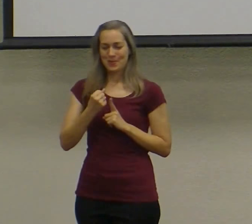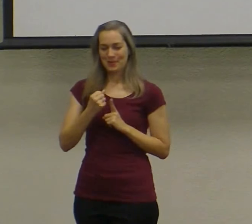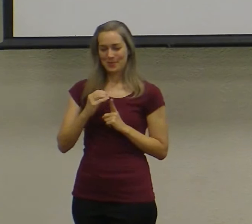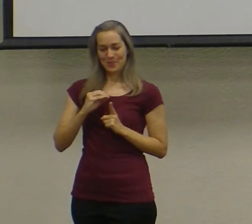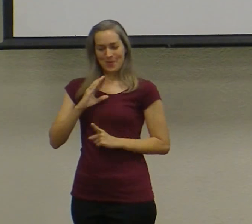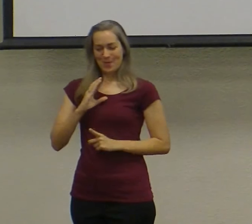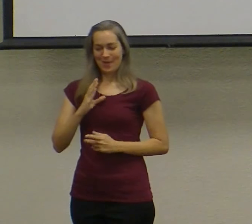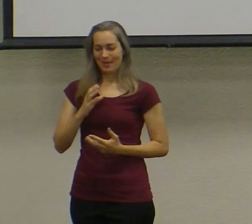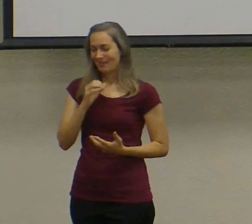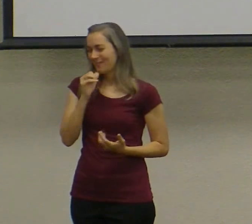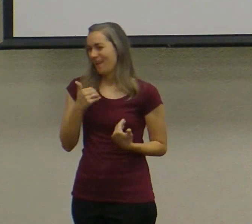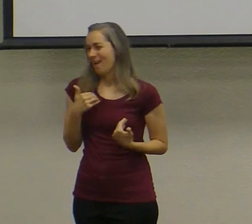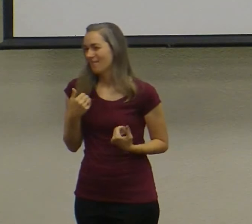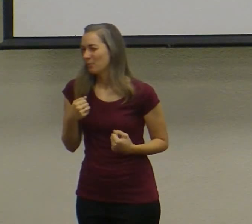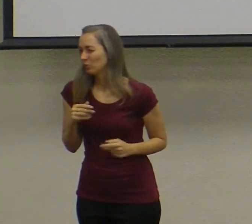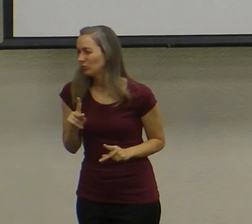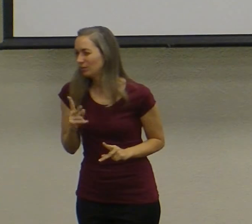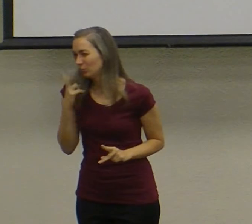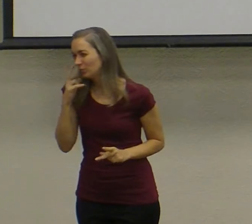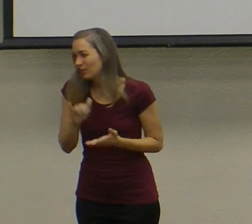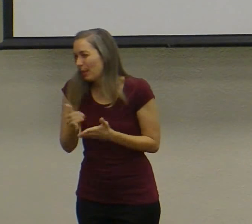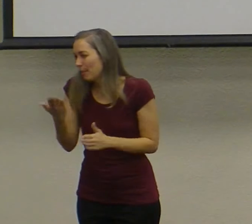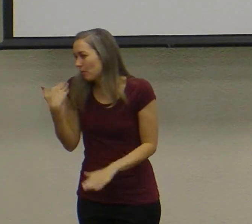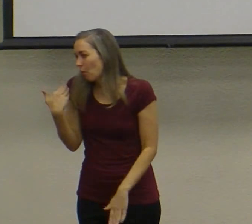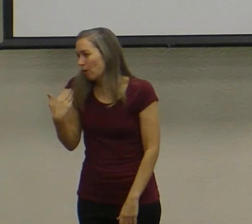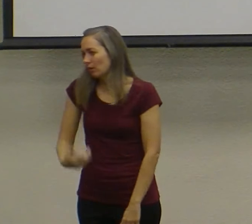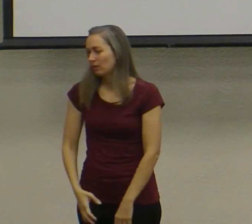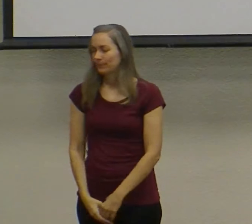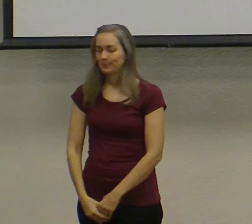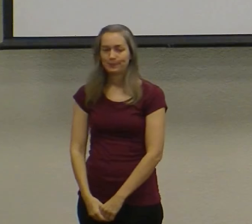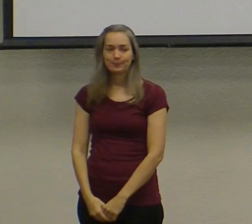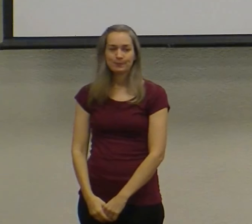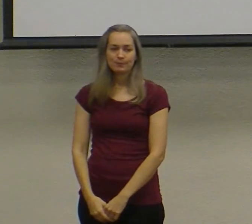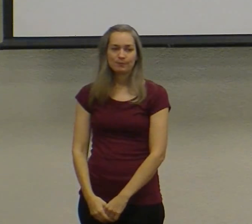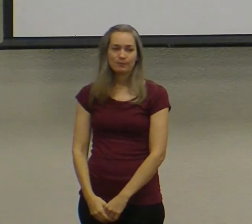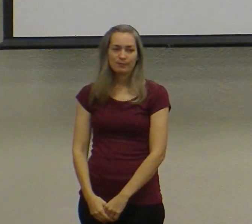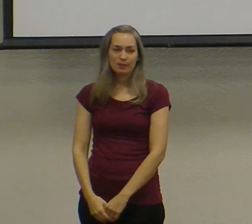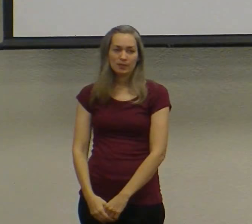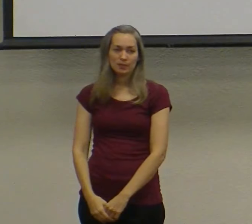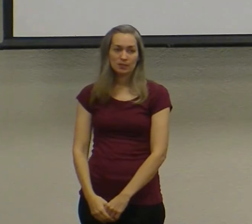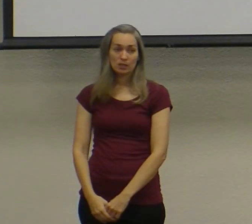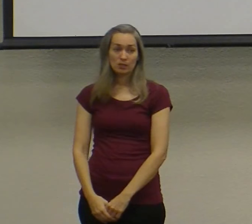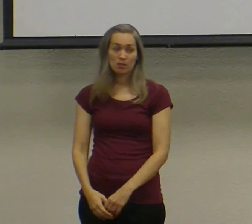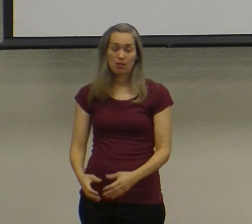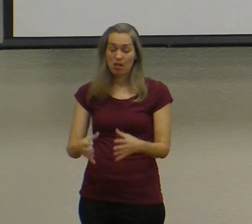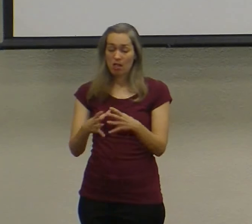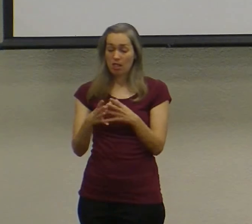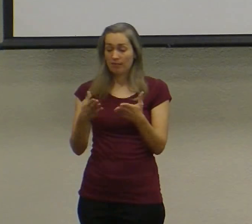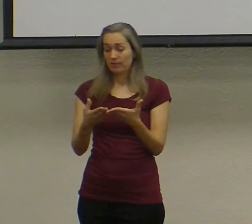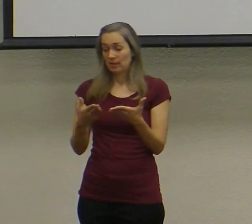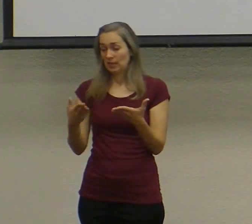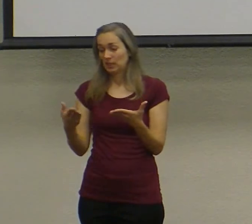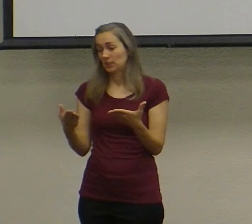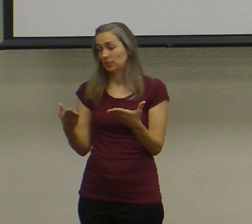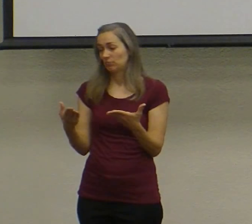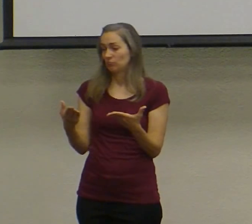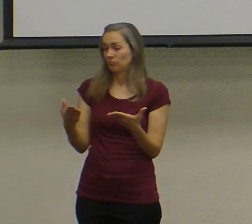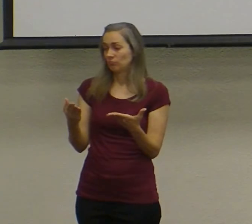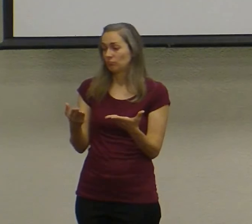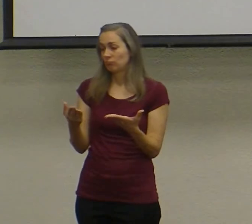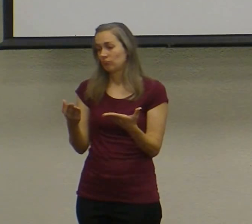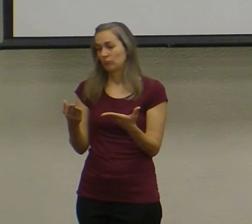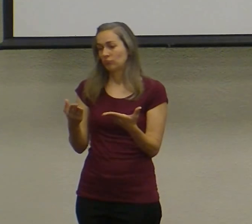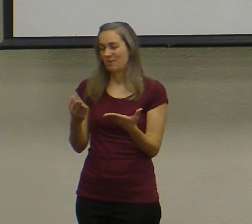I hadn't ever really had a chance to see before. And just a lot of things for me changed in